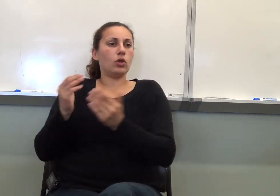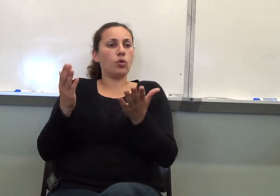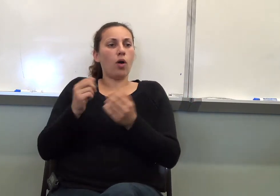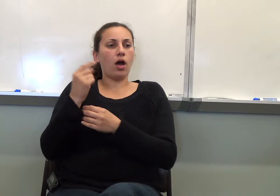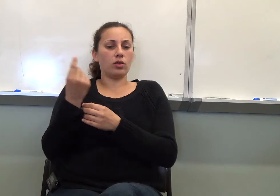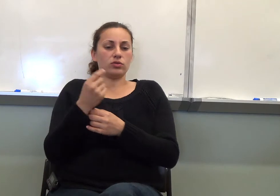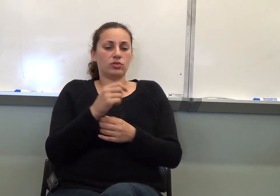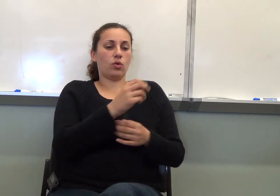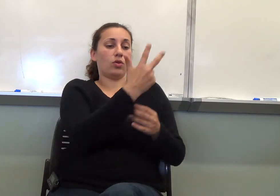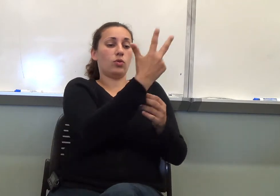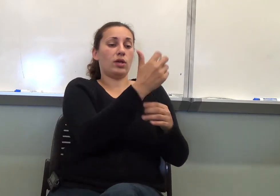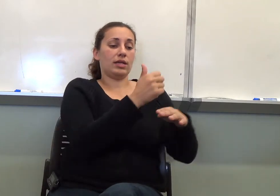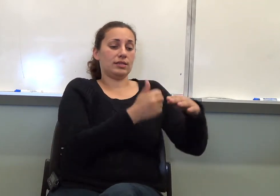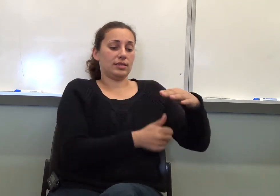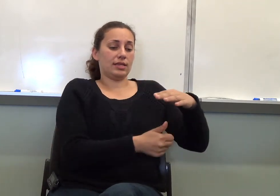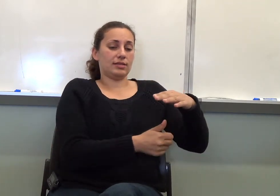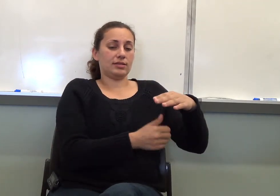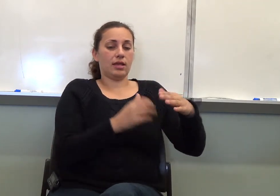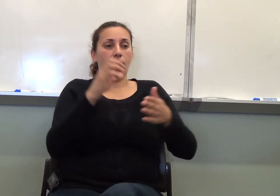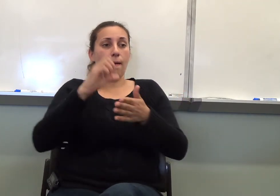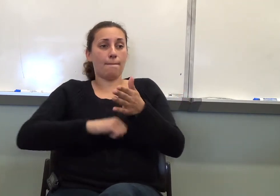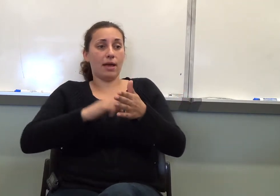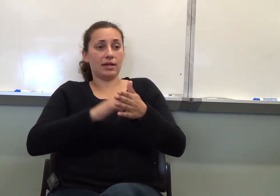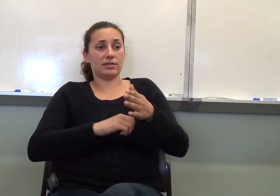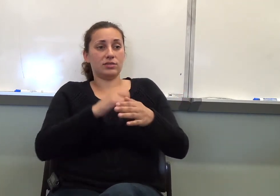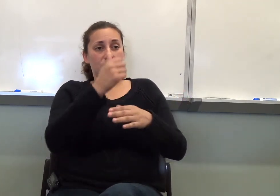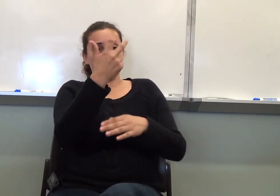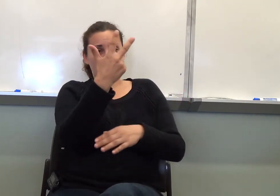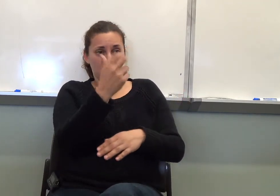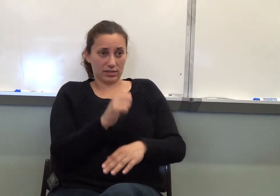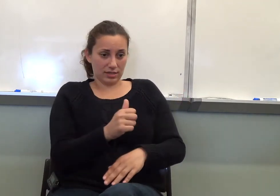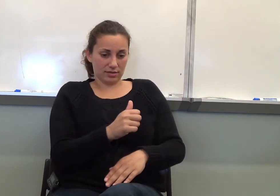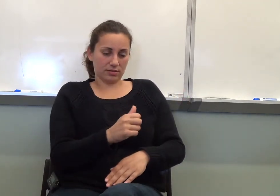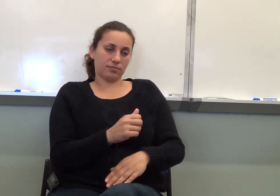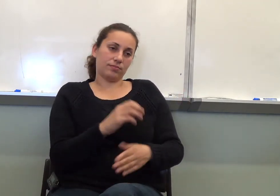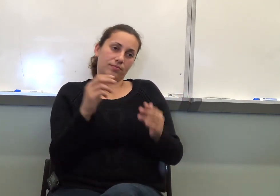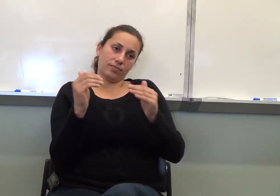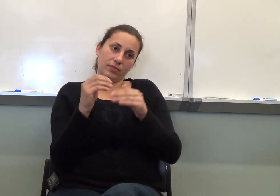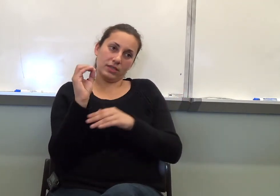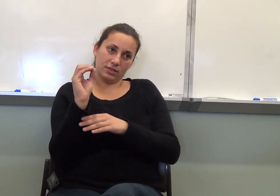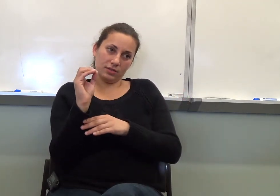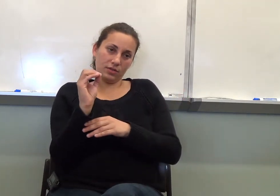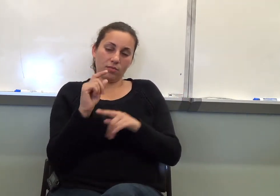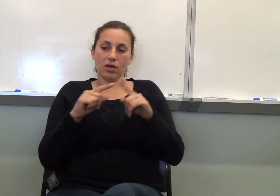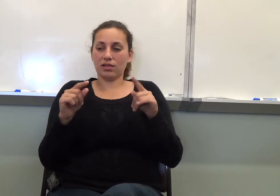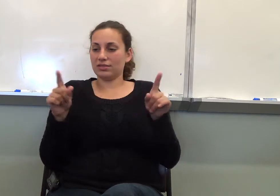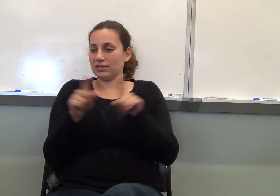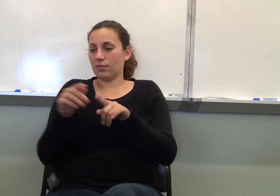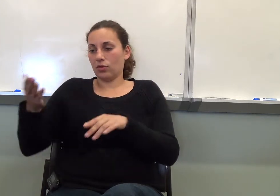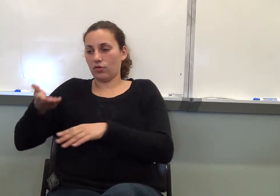3/10 minus 3/10, that's 0. I've got my isolated m. But I must do it over here too. Agreed?